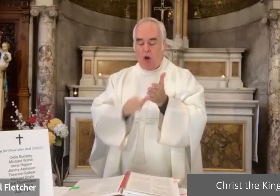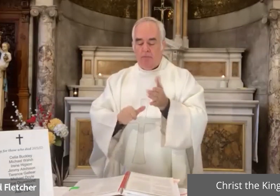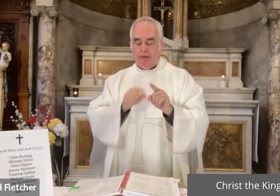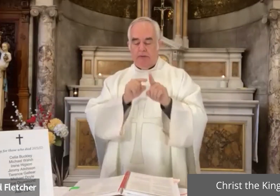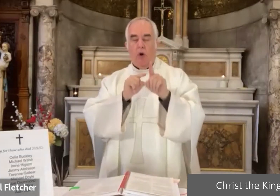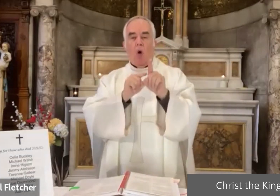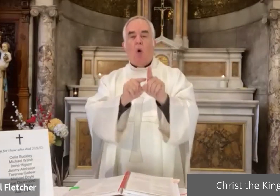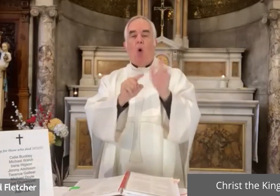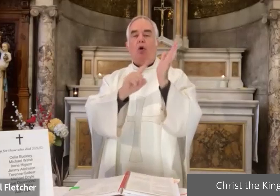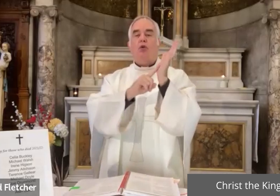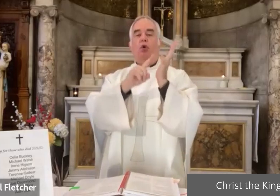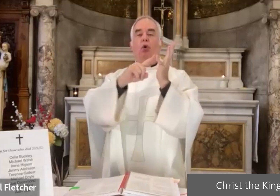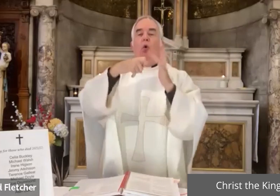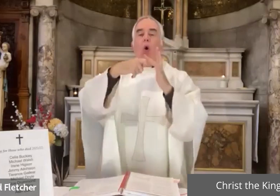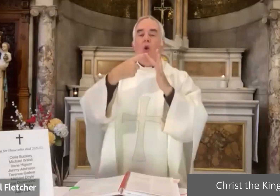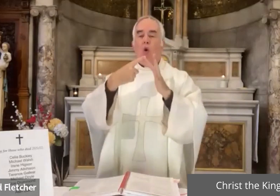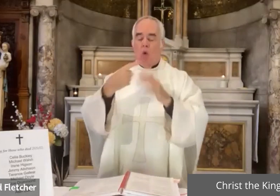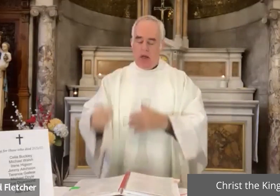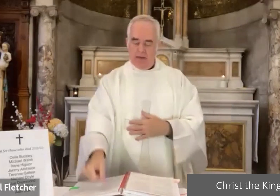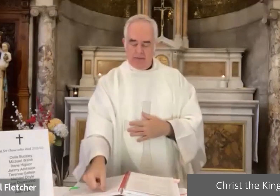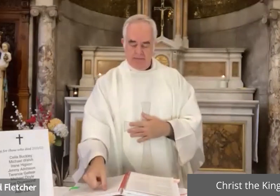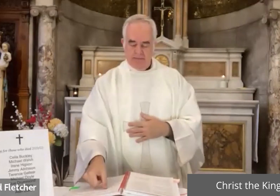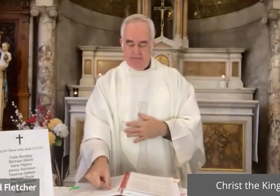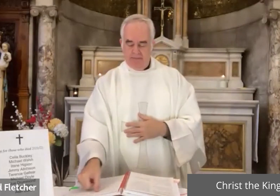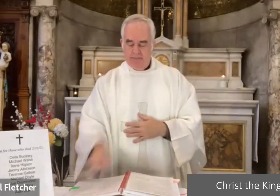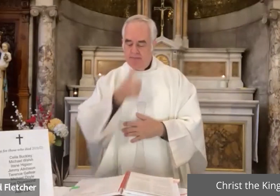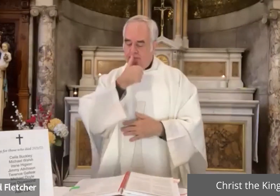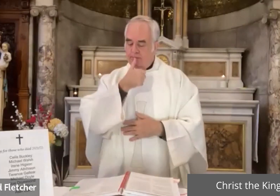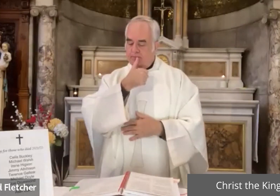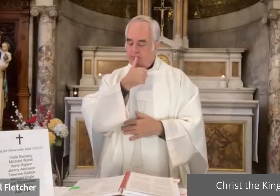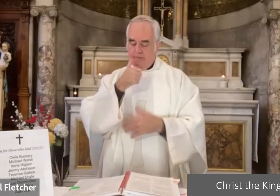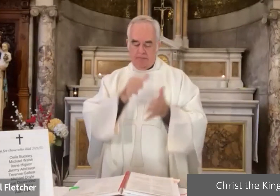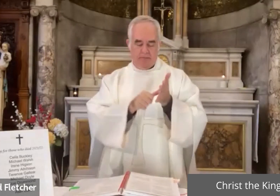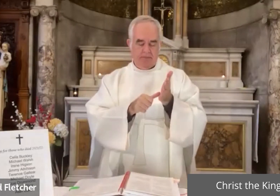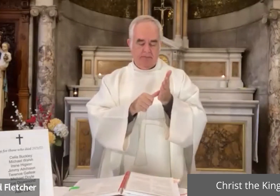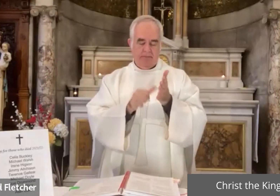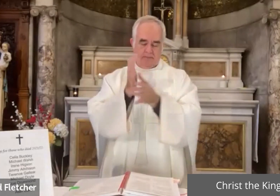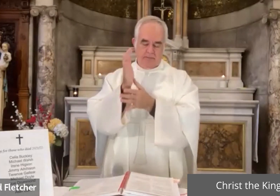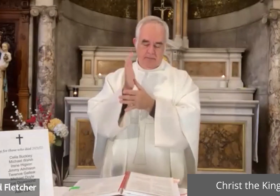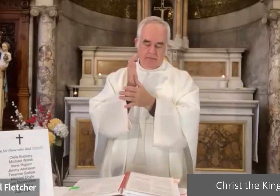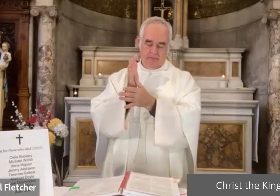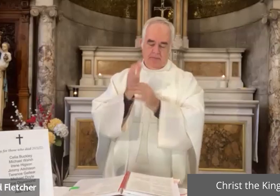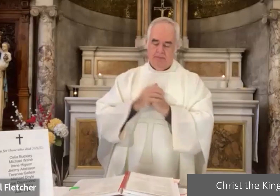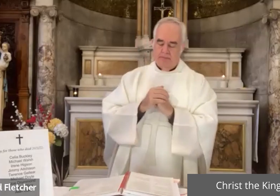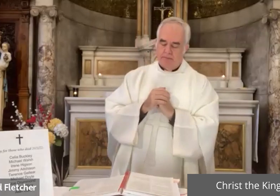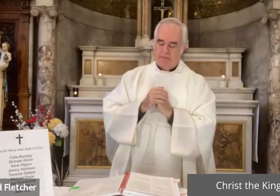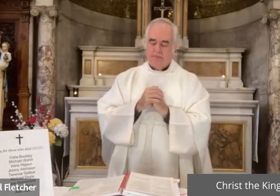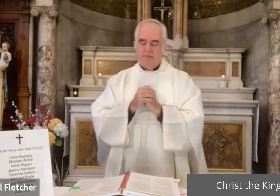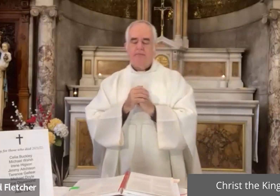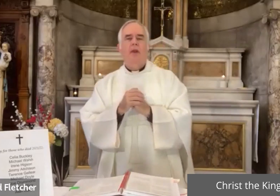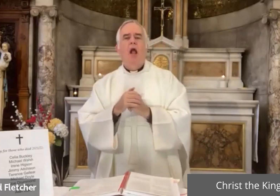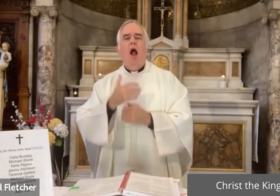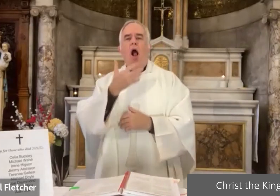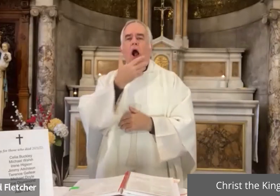Holy Gospel according to Luke. Praise to you, O Lord Jesus Christ.